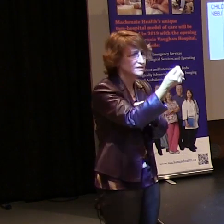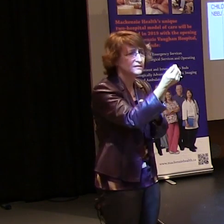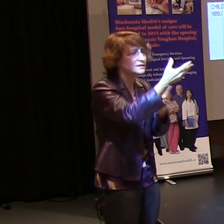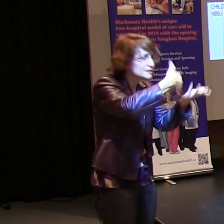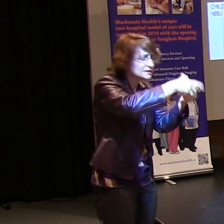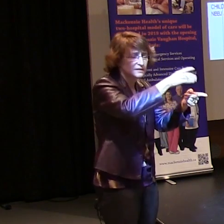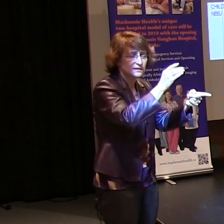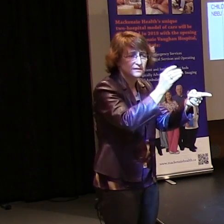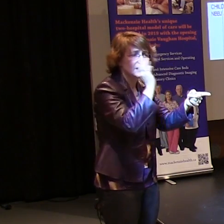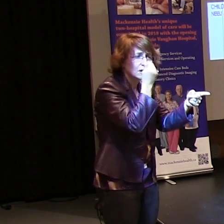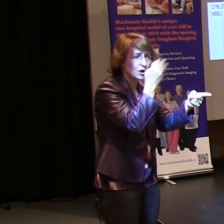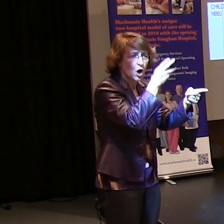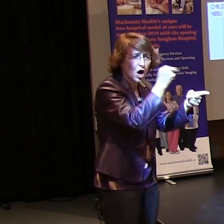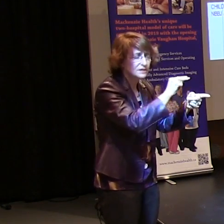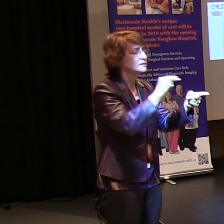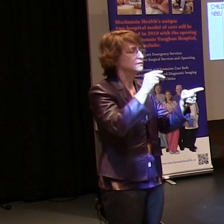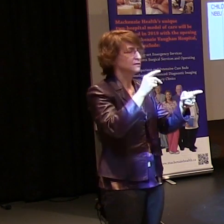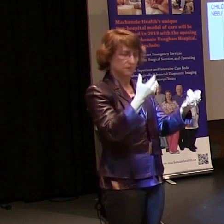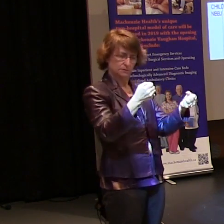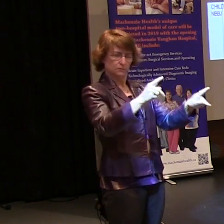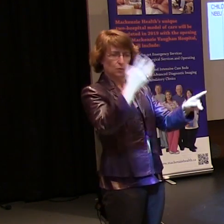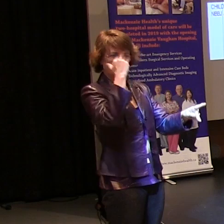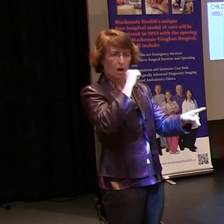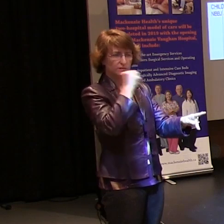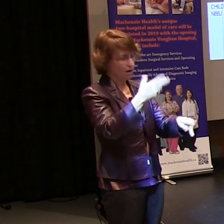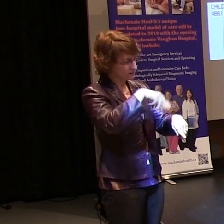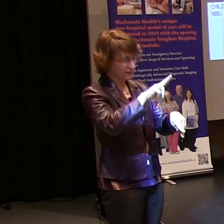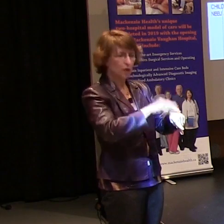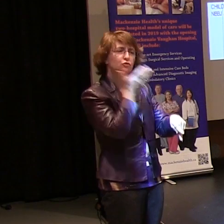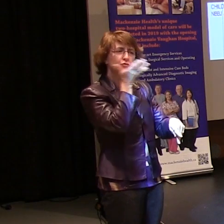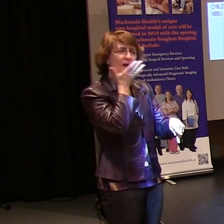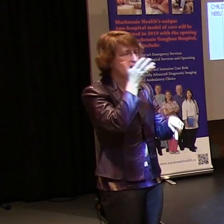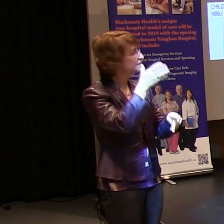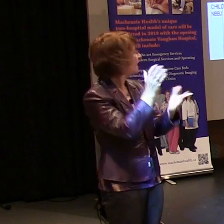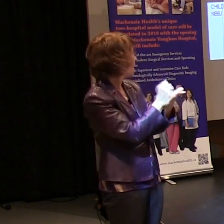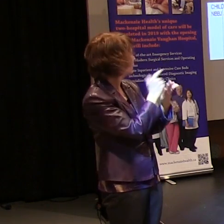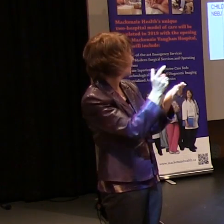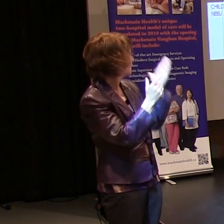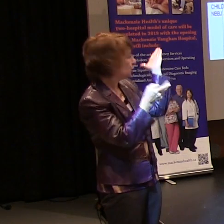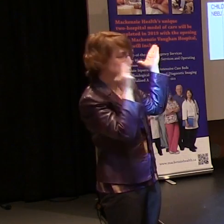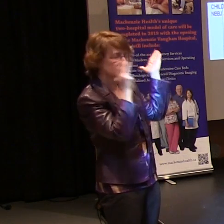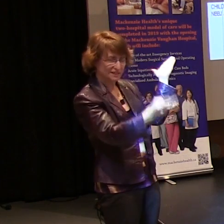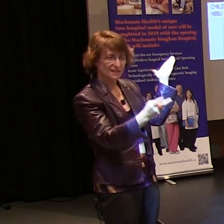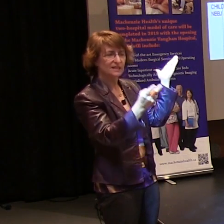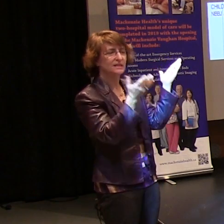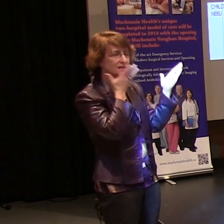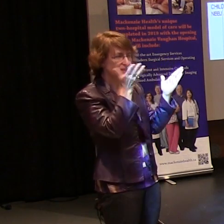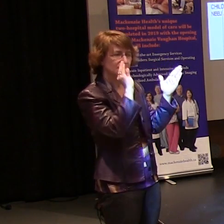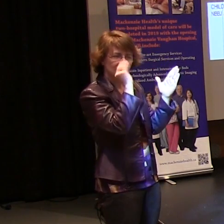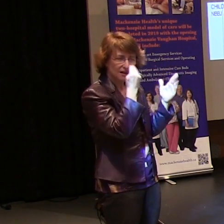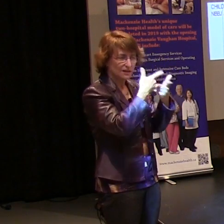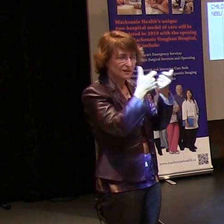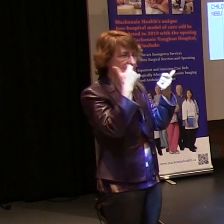Let's bring the nature up to the patient. And that's a children's place. You can see the gardens, you can see